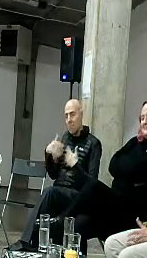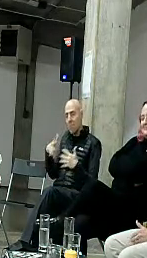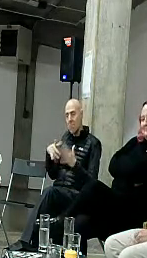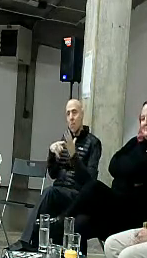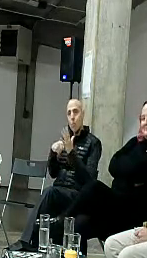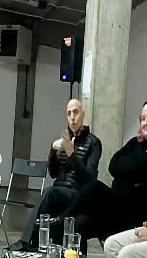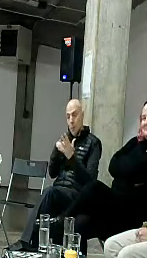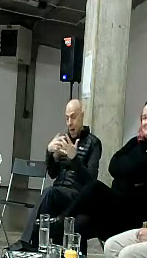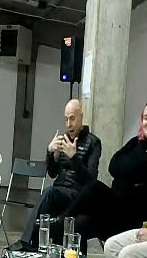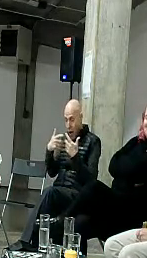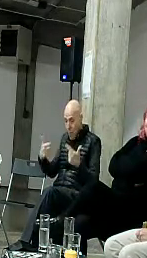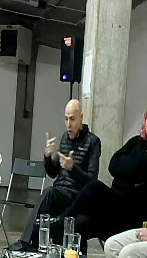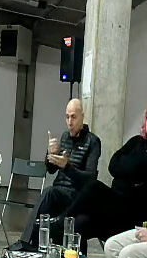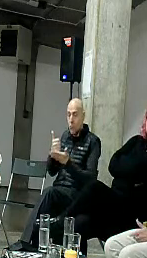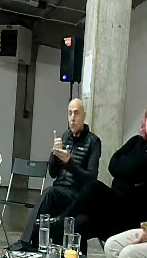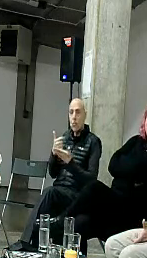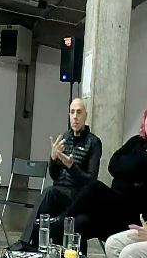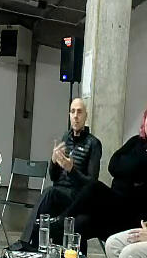done for me.